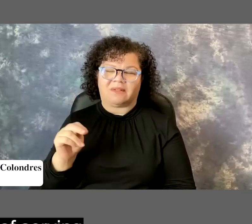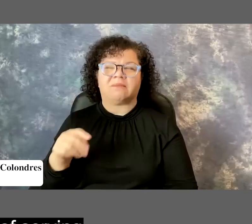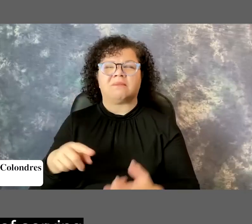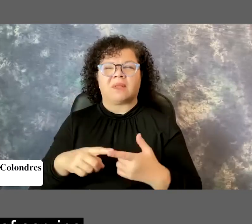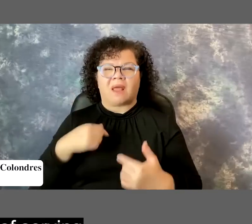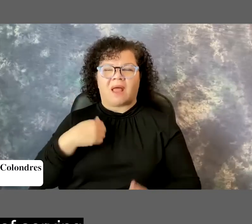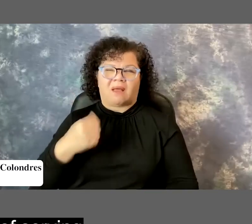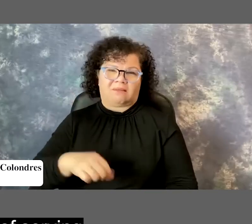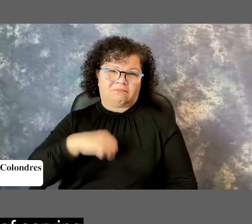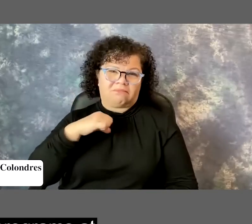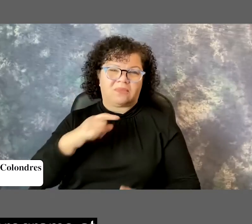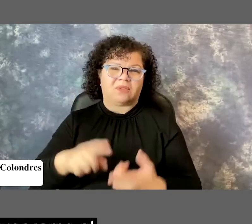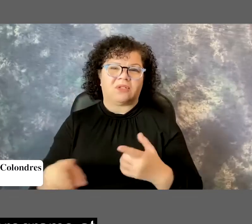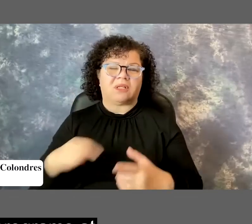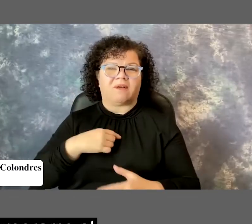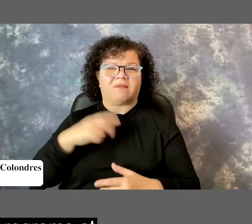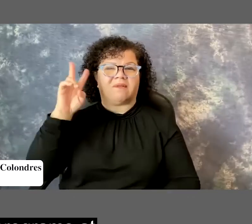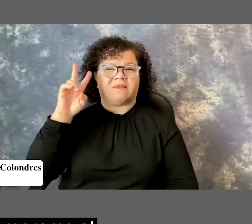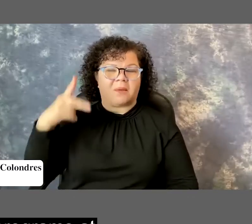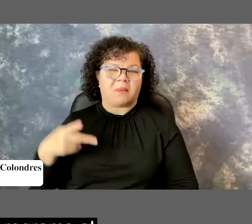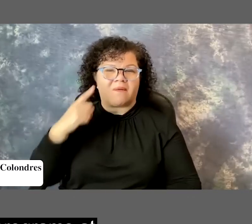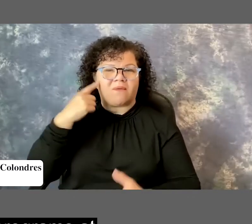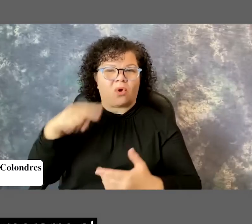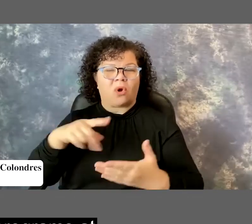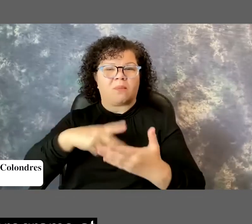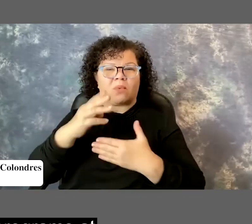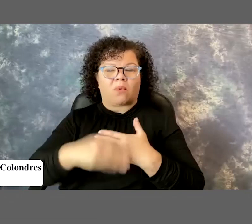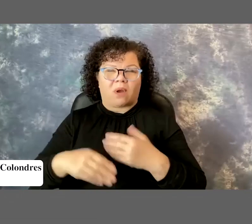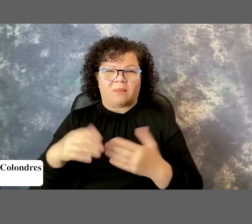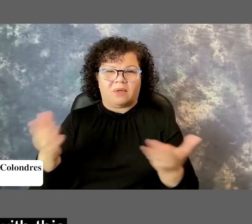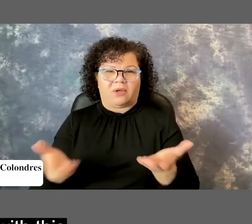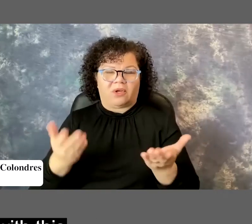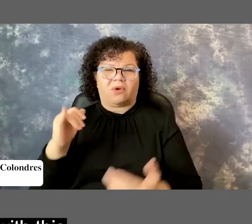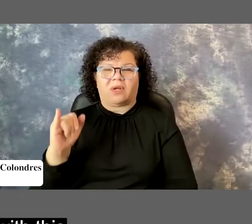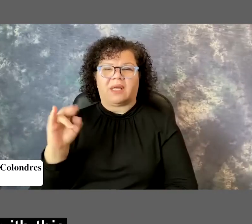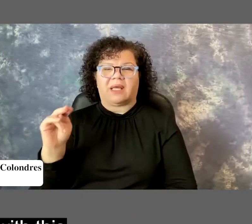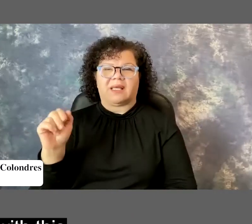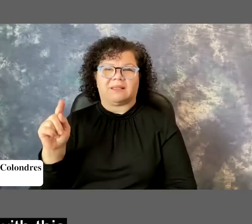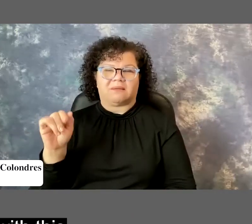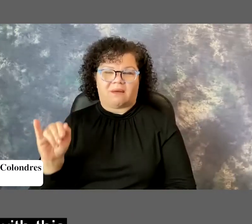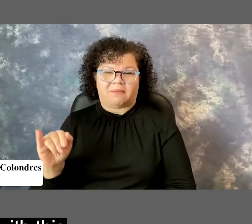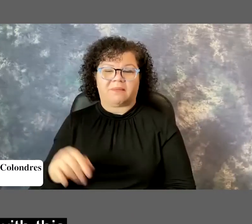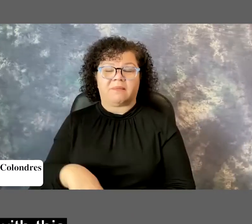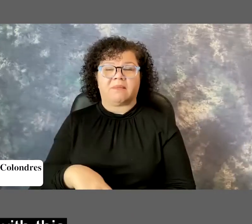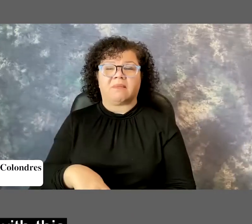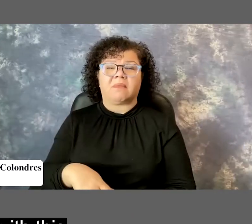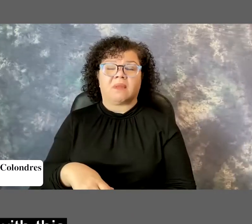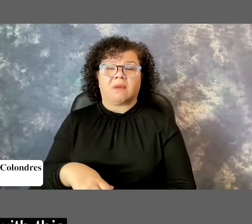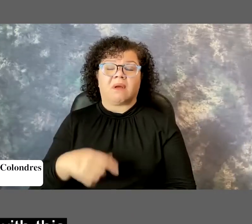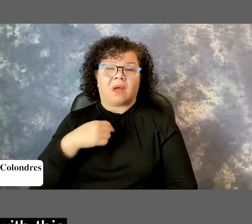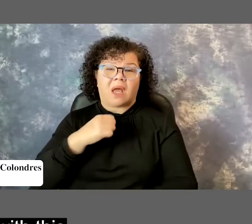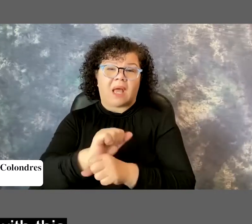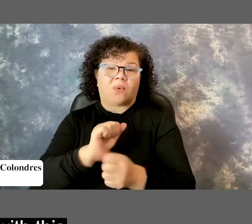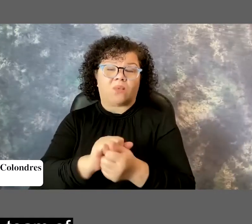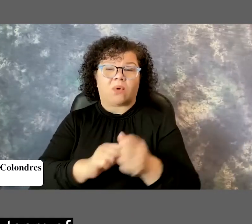of serving as Vice President of Programs at Inatai. In my role, I work with this wonderful,